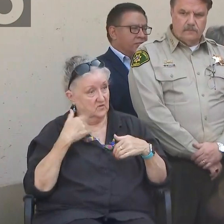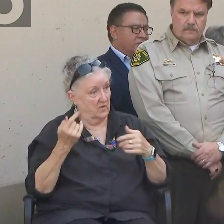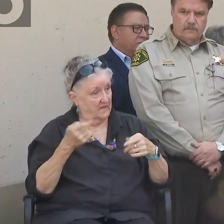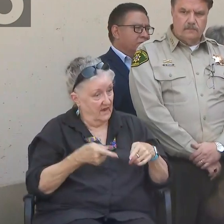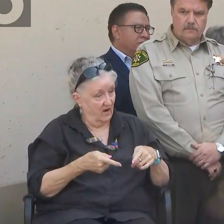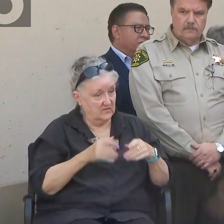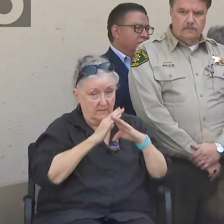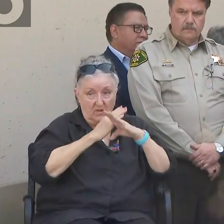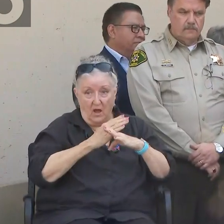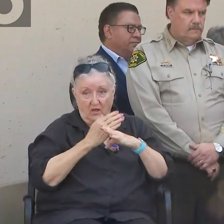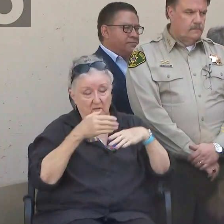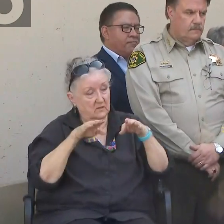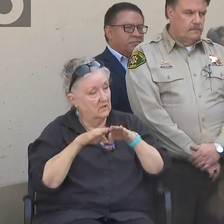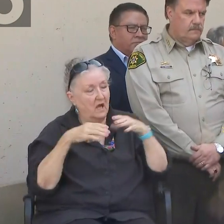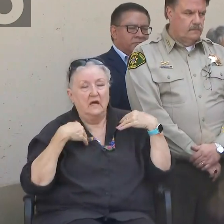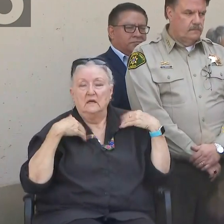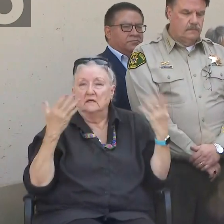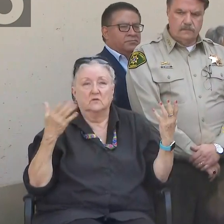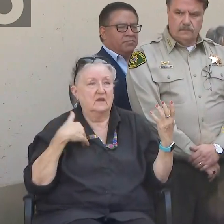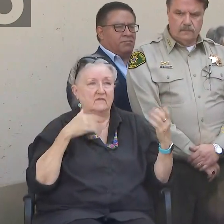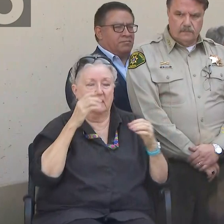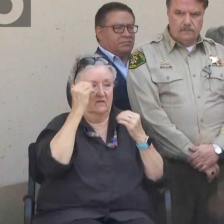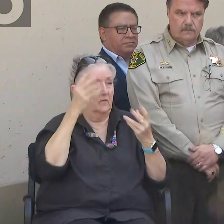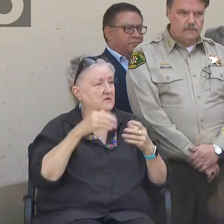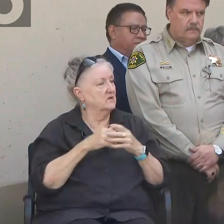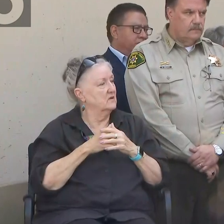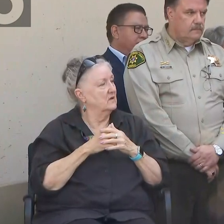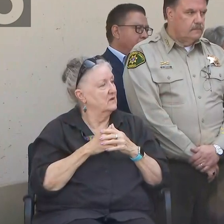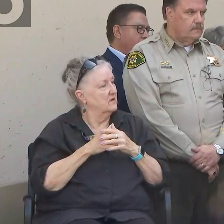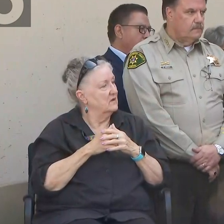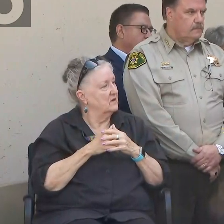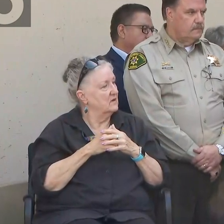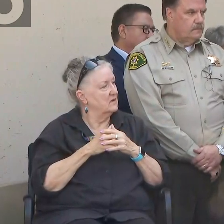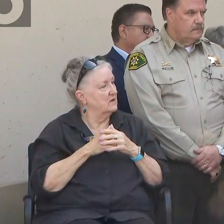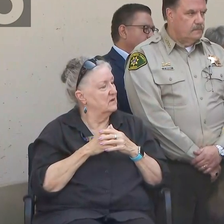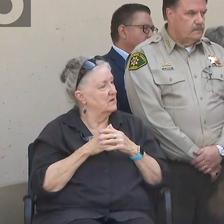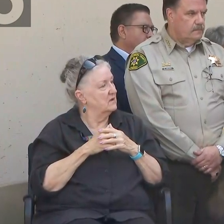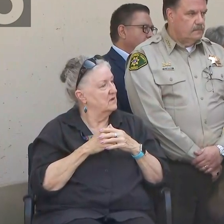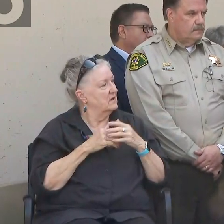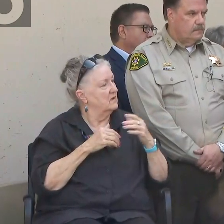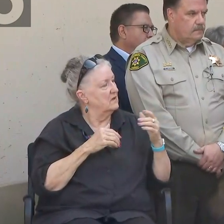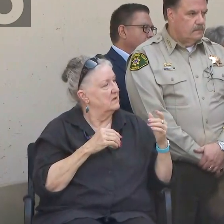there? Was it blocked? Was it I don't have that information.